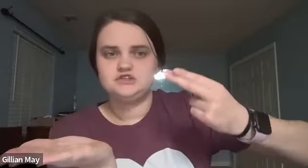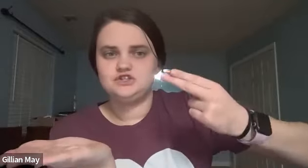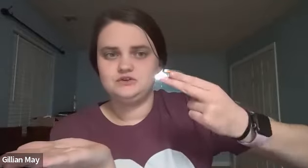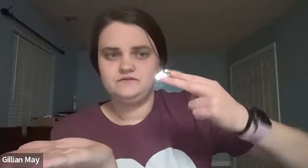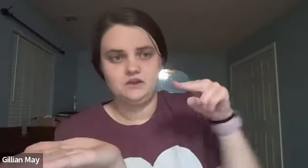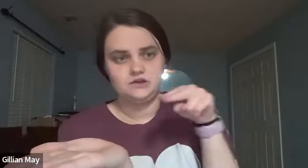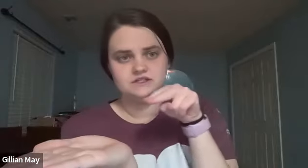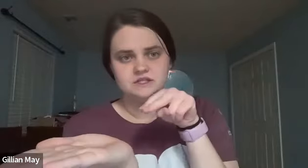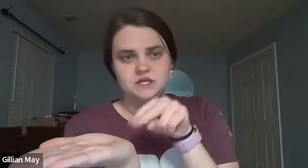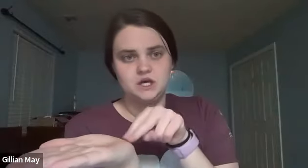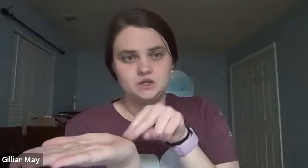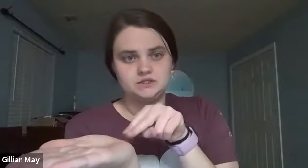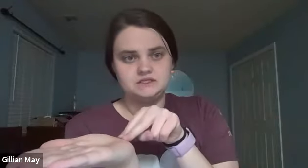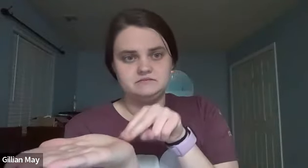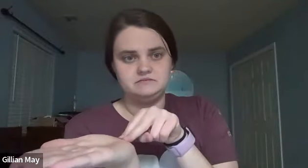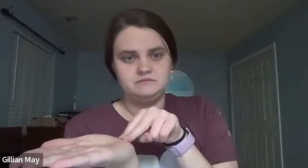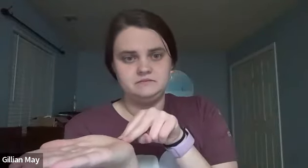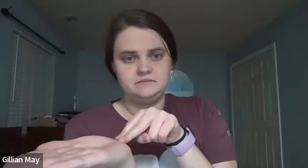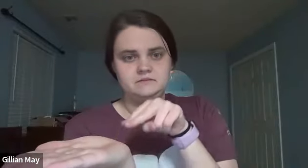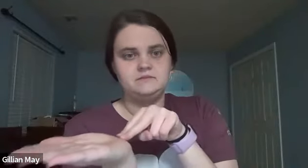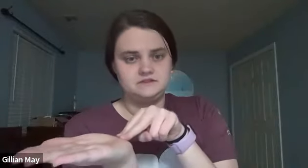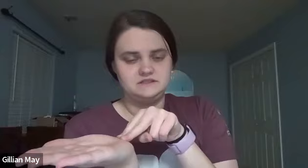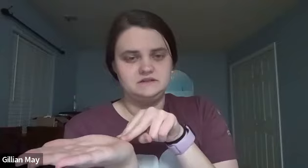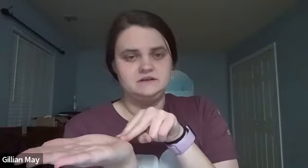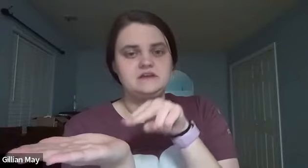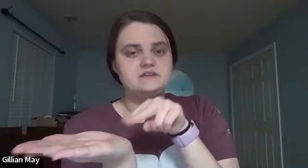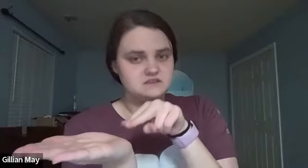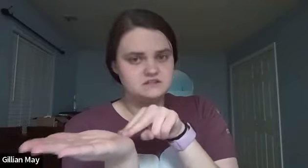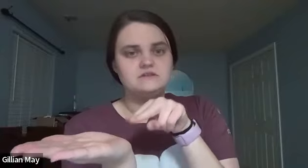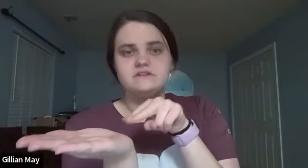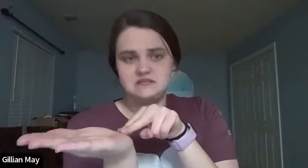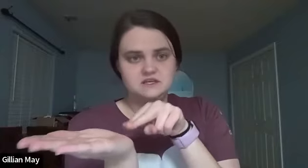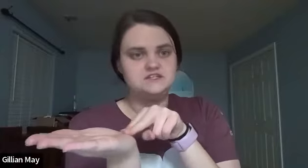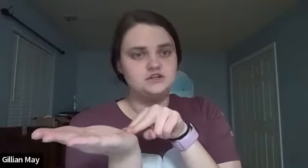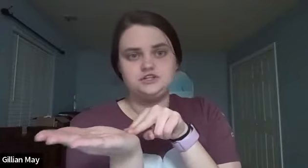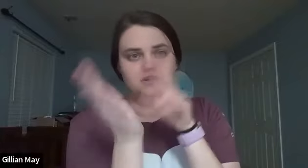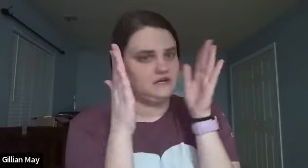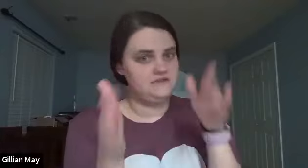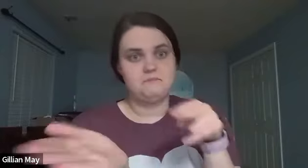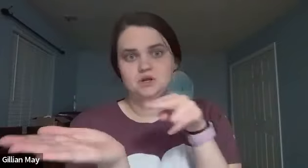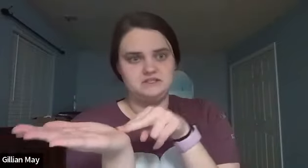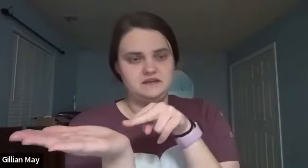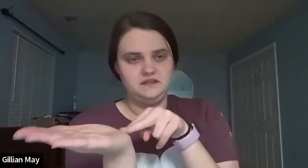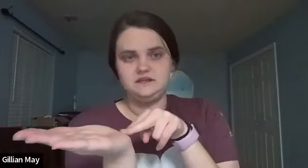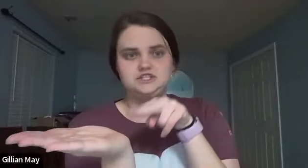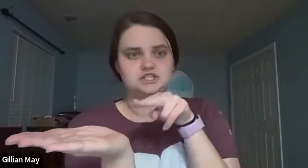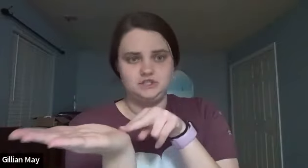the 2 fingers. Nurse. Nurse. And this is also like the same thing as doctor. You're not going to add that person at the end. It's just